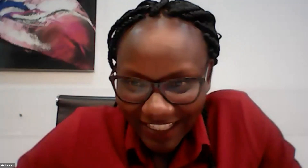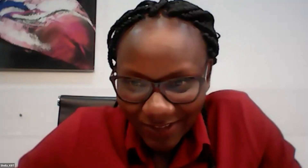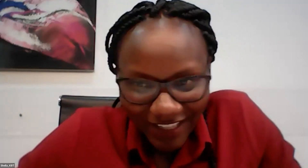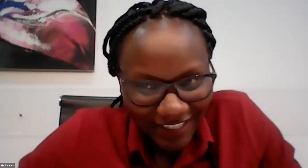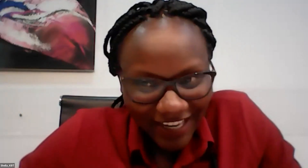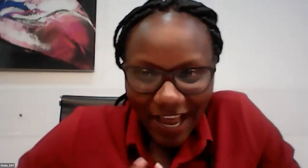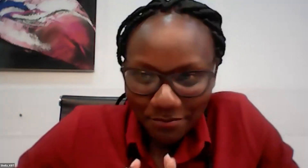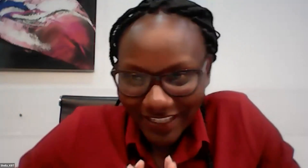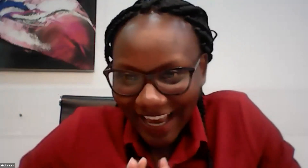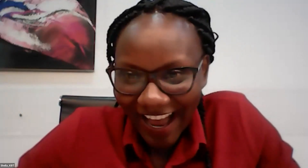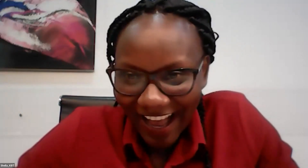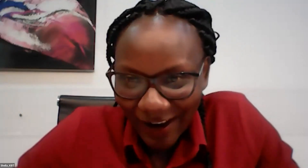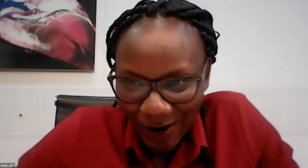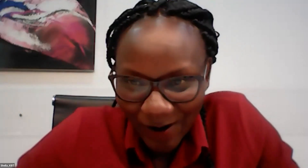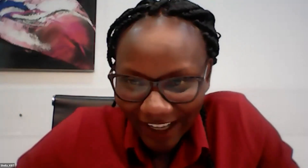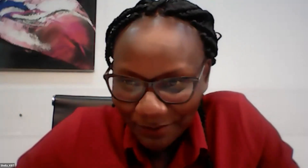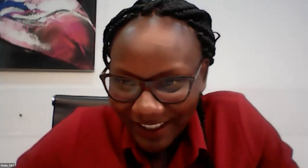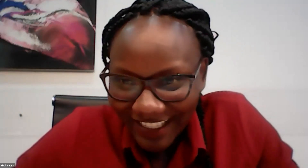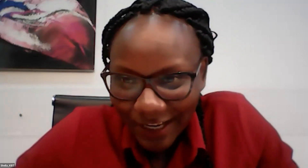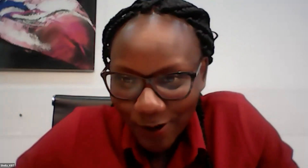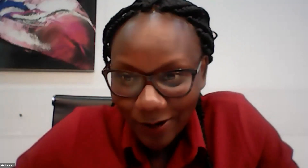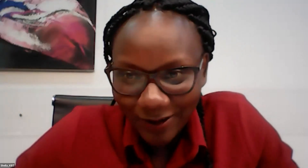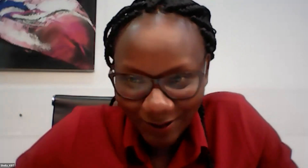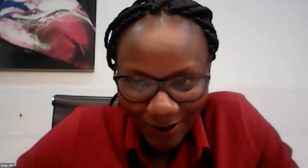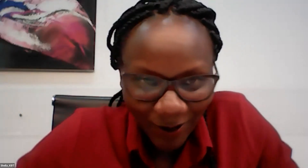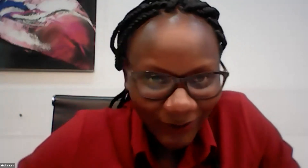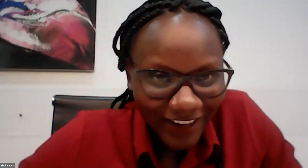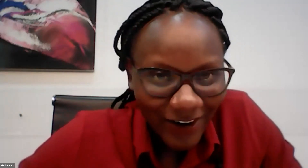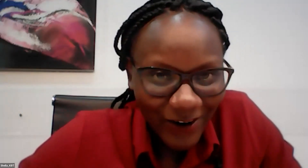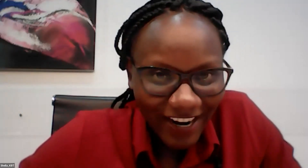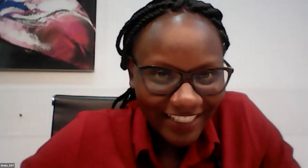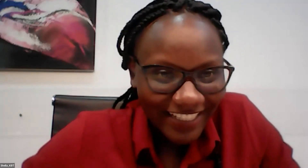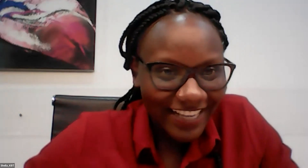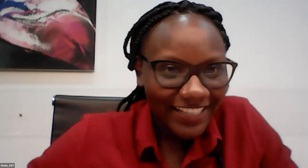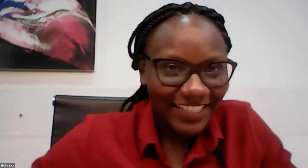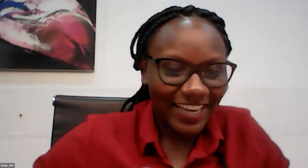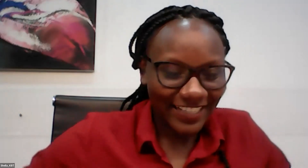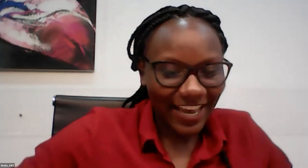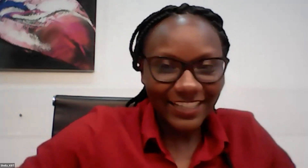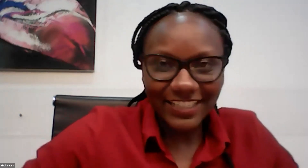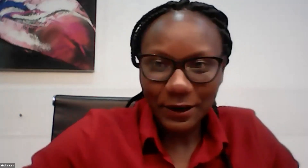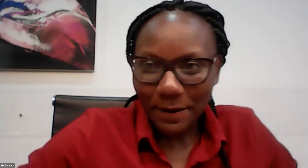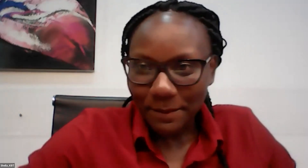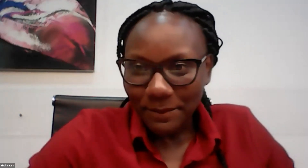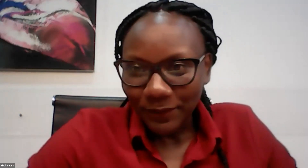breath. There's John saying a bit, haha. All right. Peter saying we are good to go. All right. Exciting.